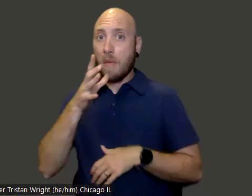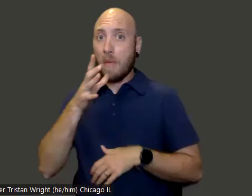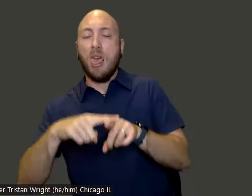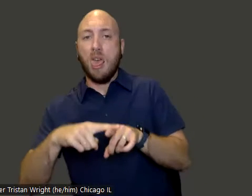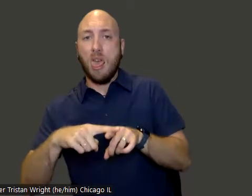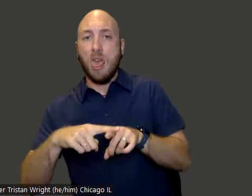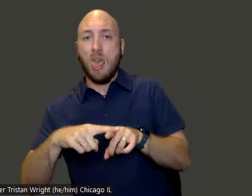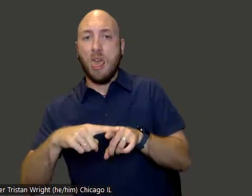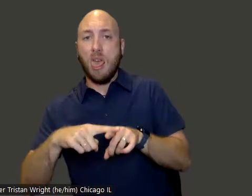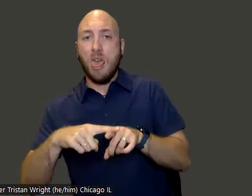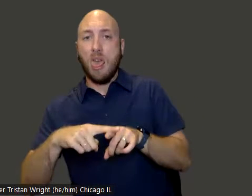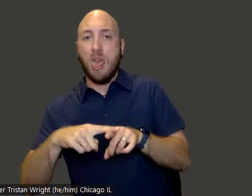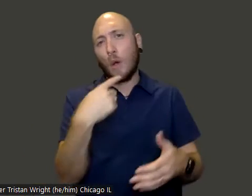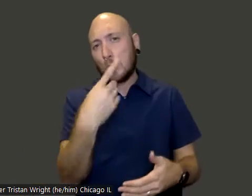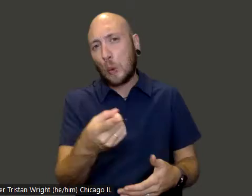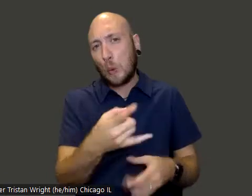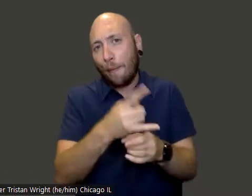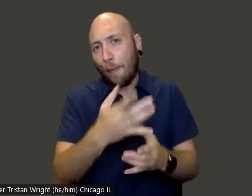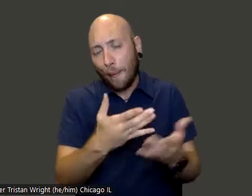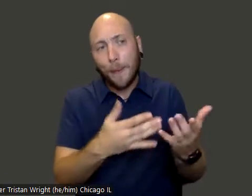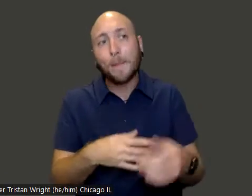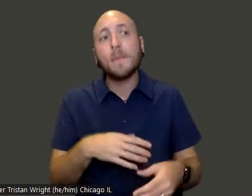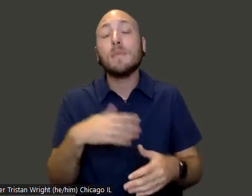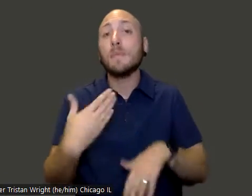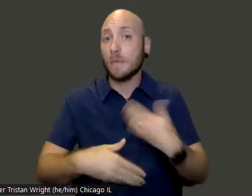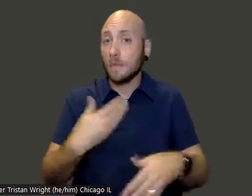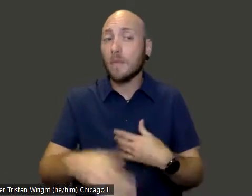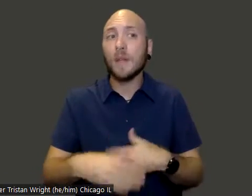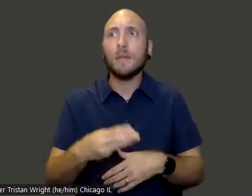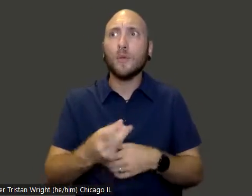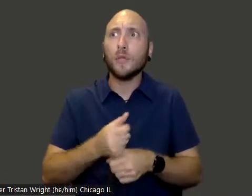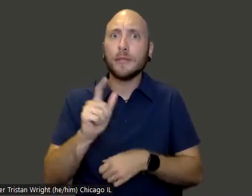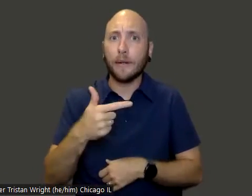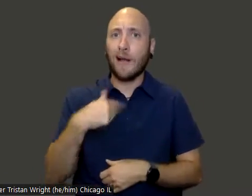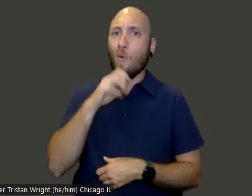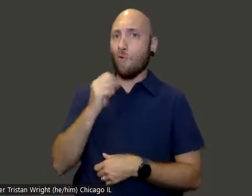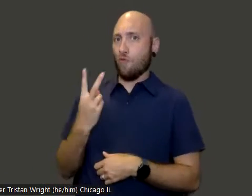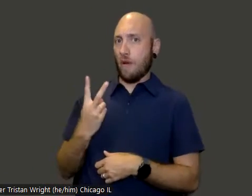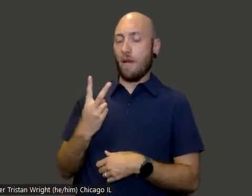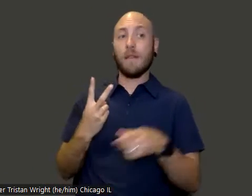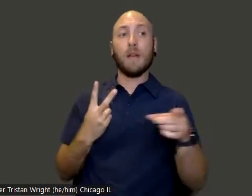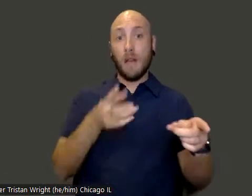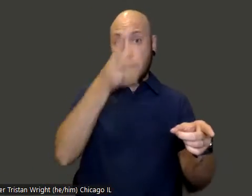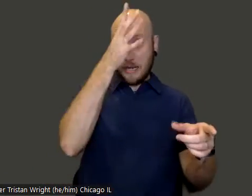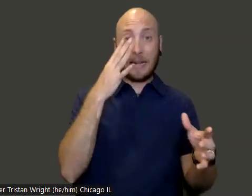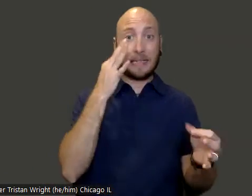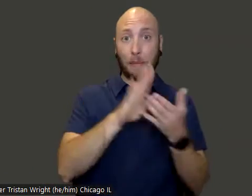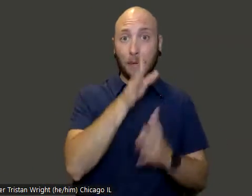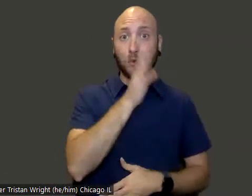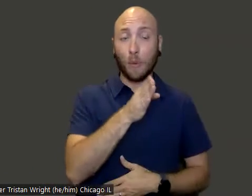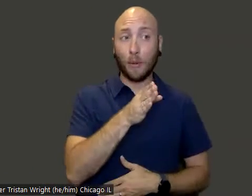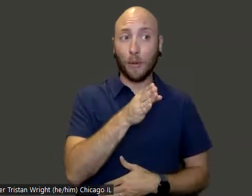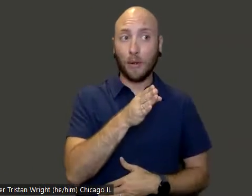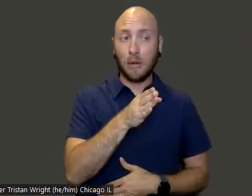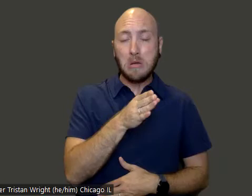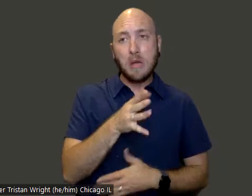My dad. Fast forward a couple of years, my dad decided to get sober when I was 12 years old, trying to fix his marriage. It didn't work out, but I went to my